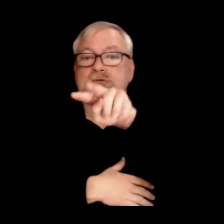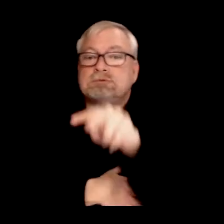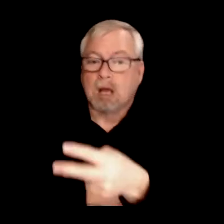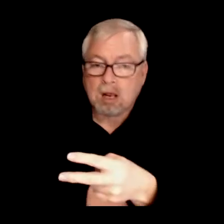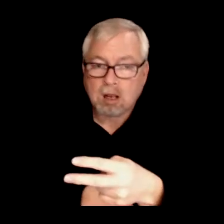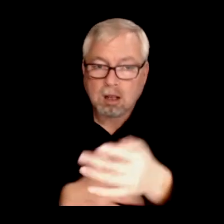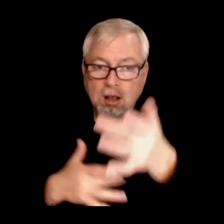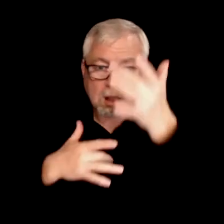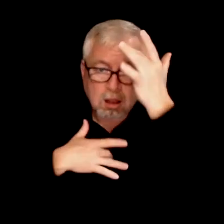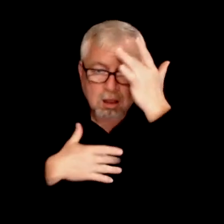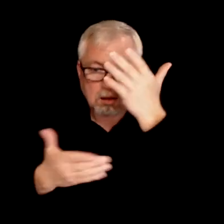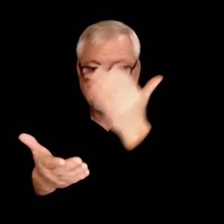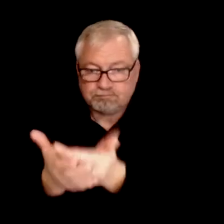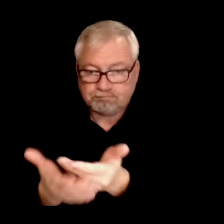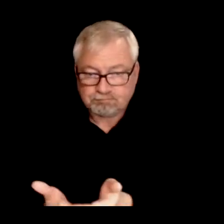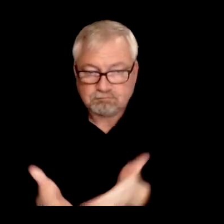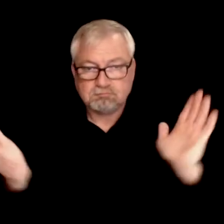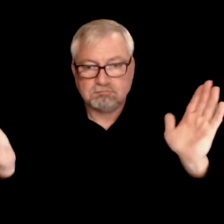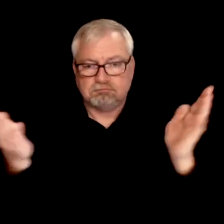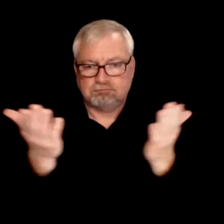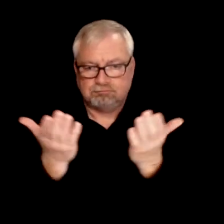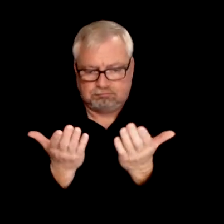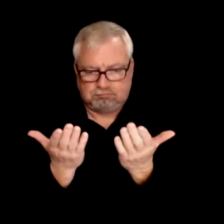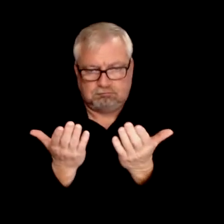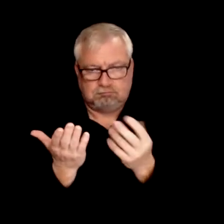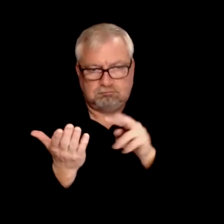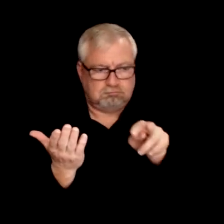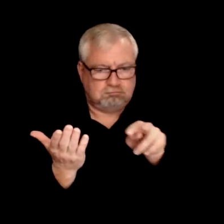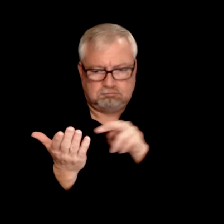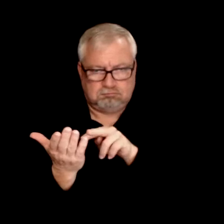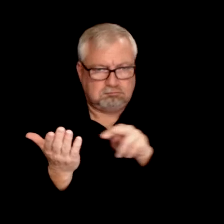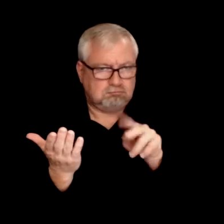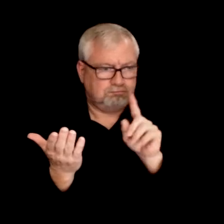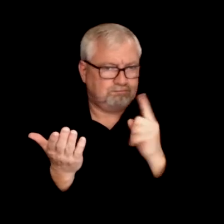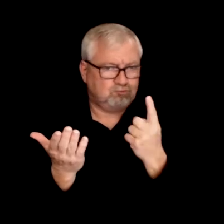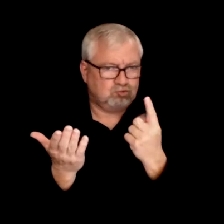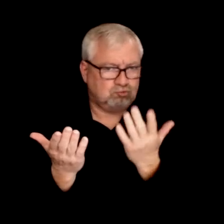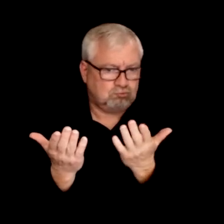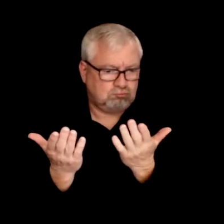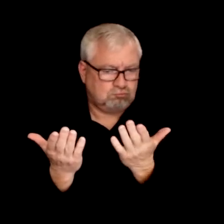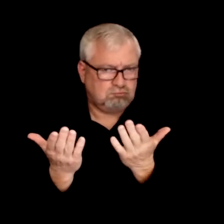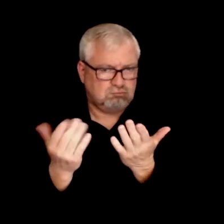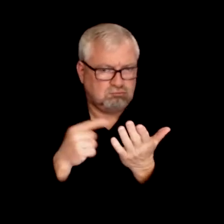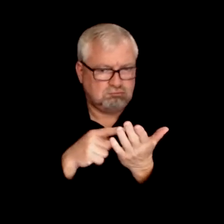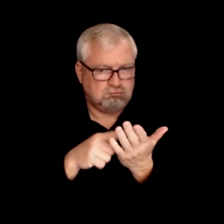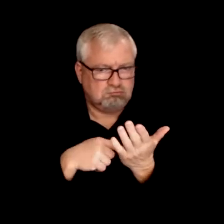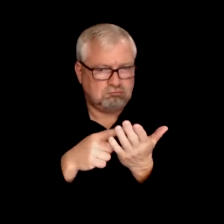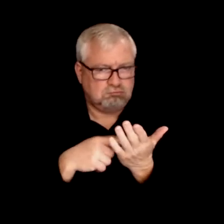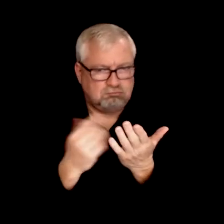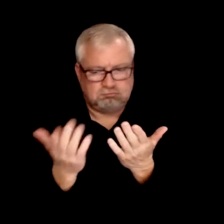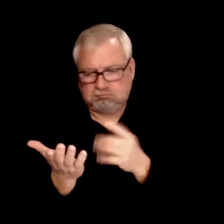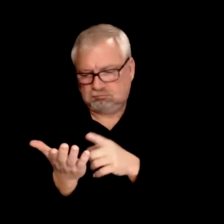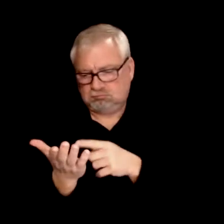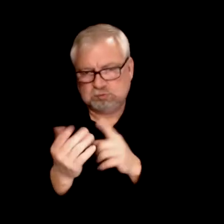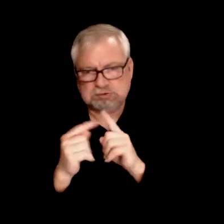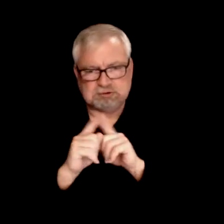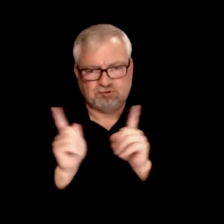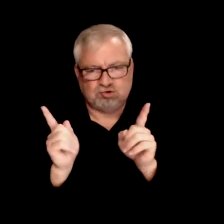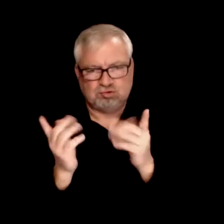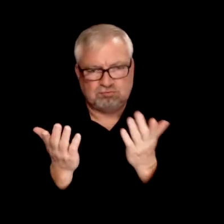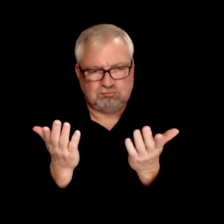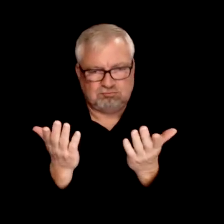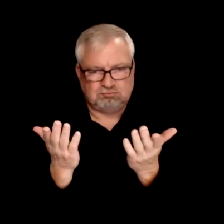you know what, the first illness looked like this, and we're looking at the second illness and it is